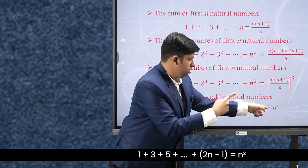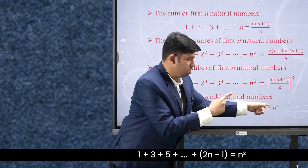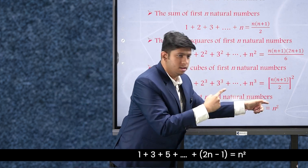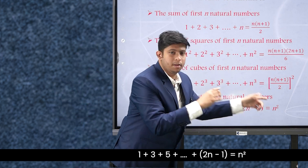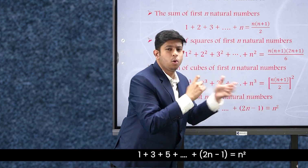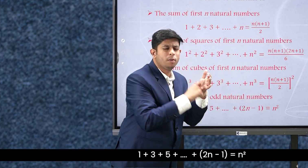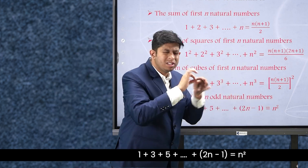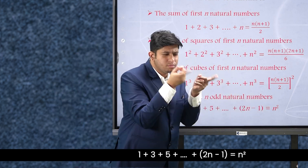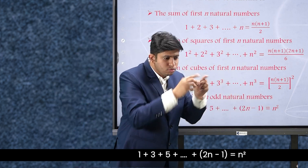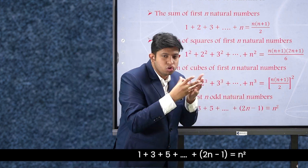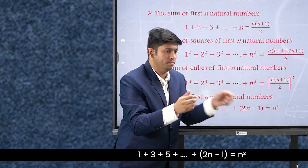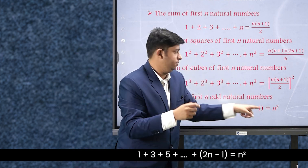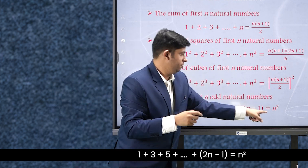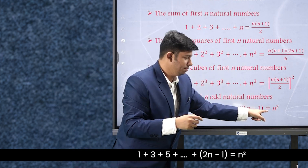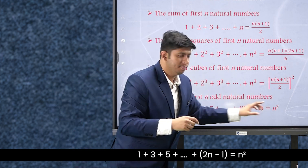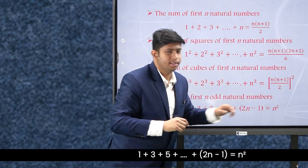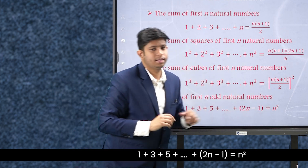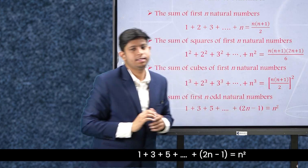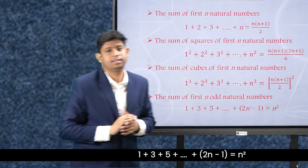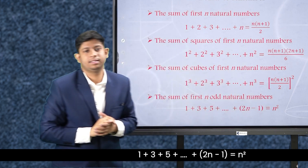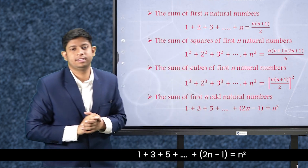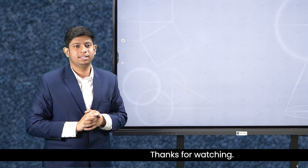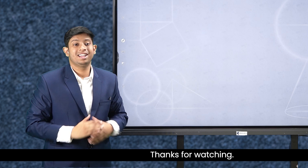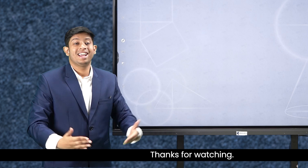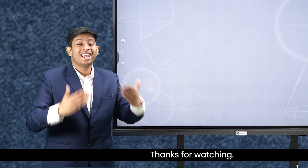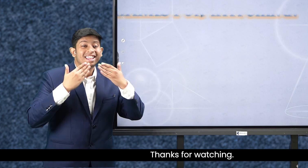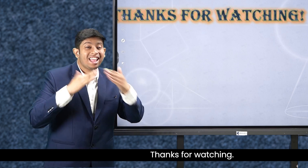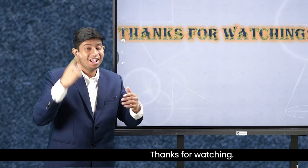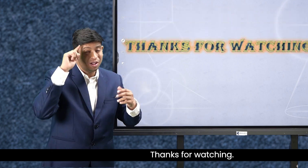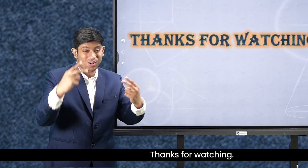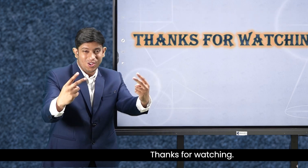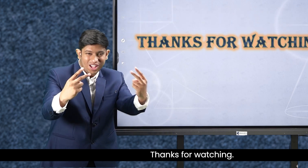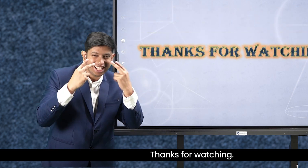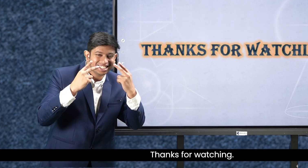Thanks for watching.